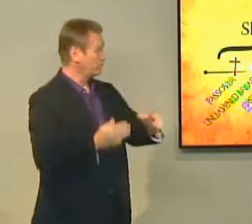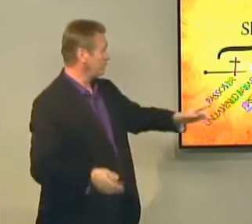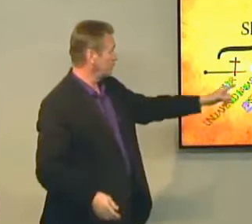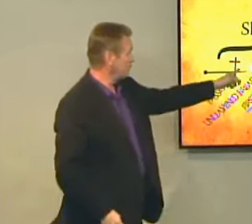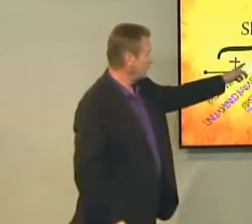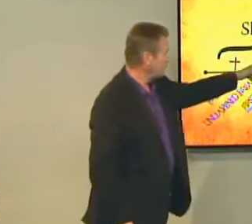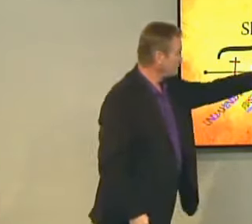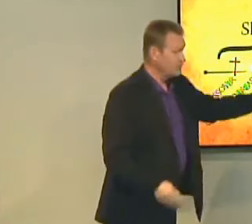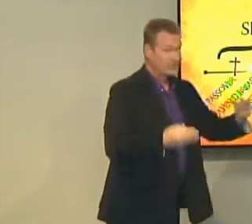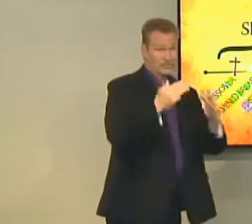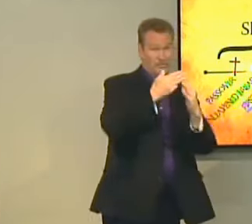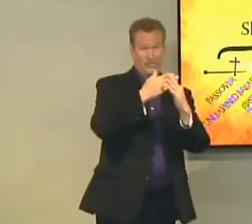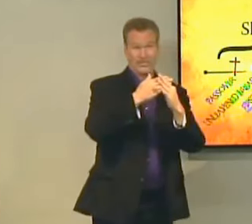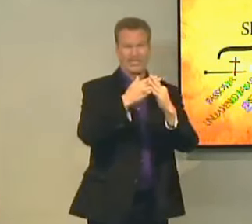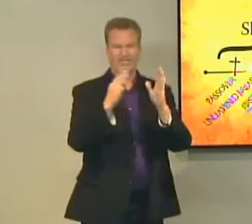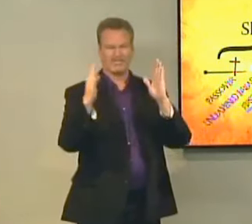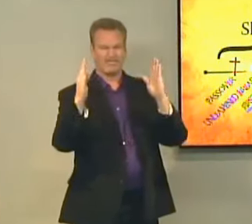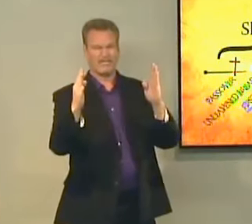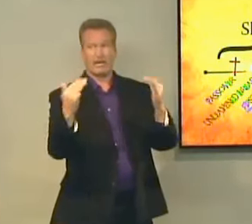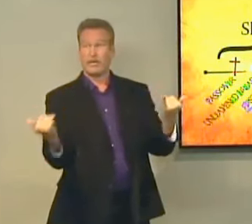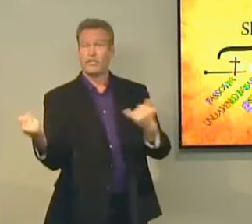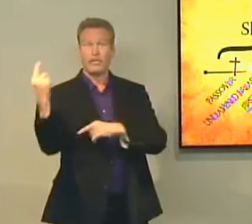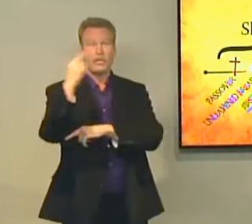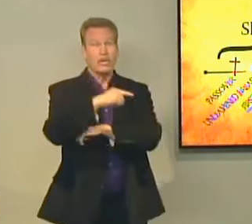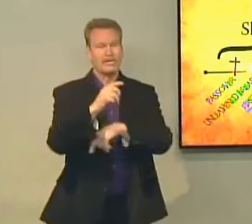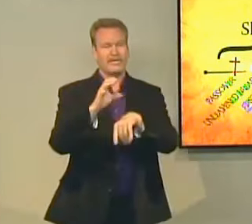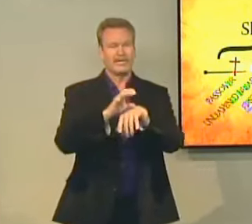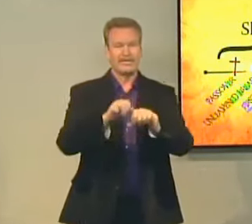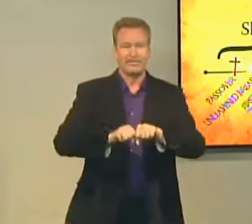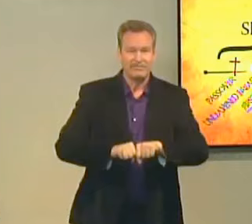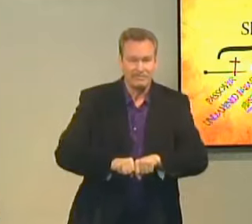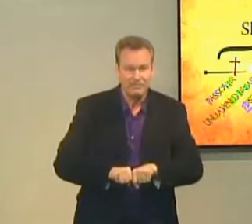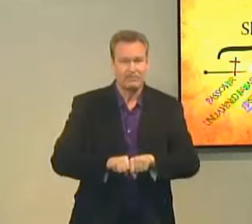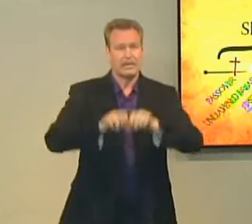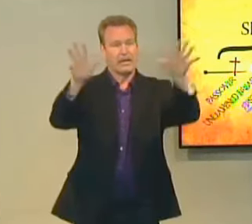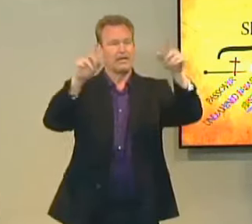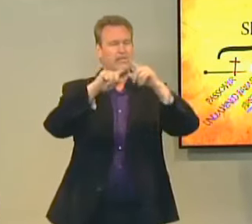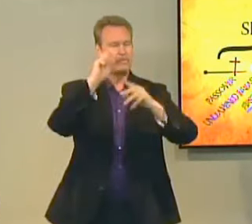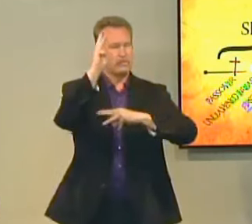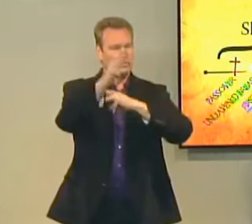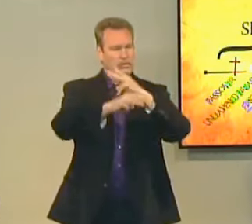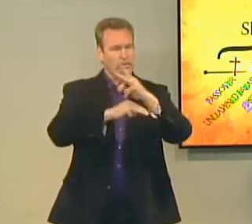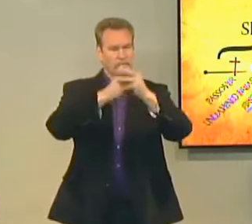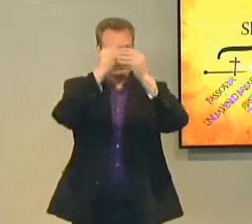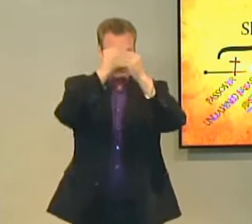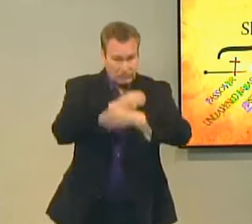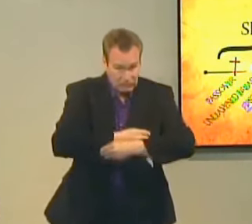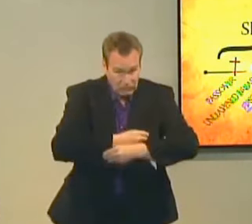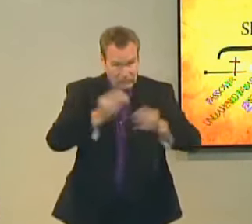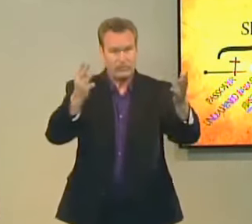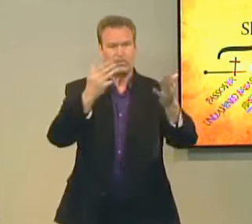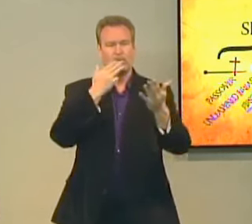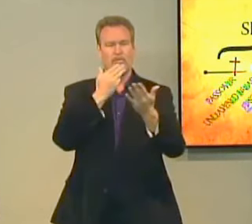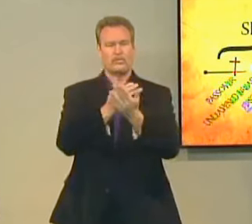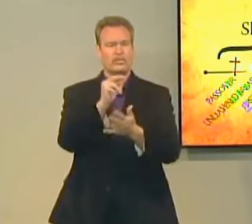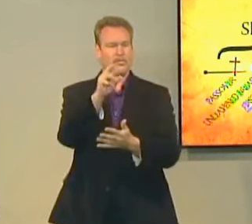Trumpets, the Feast of Atonement, and the Feast of the Tabernacle. And right now, it's called the Church's Age. The Church Age